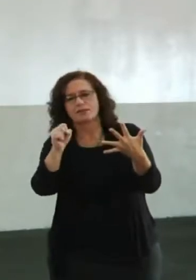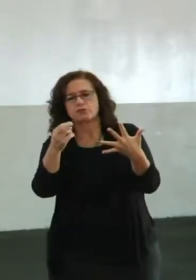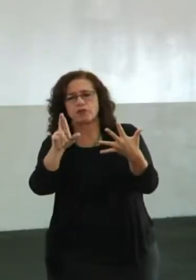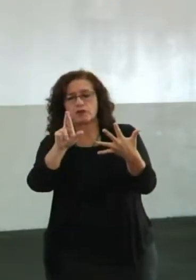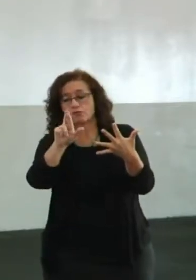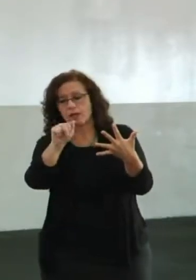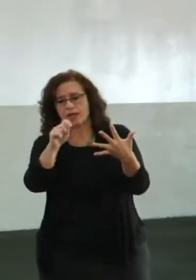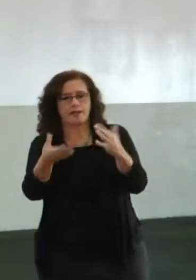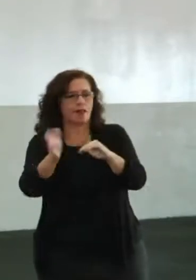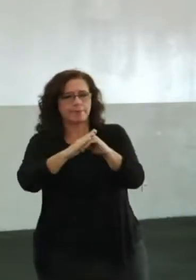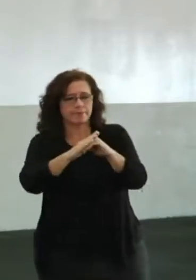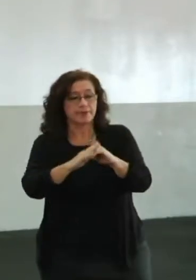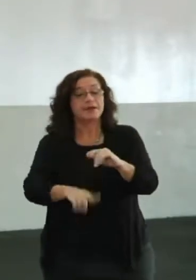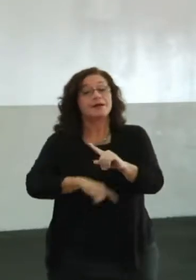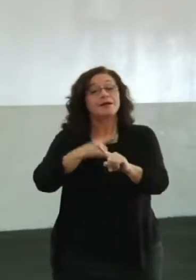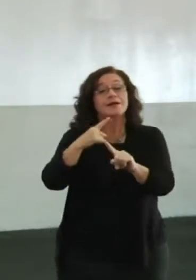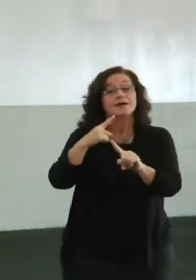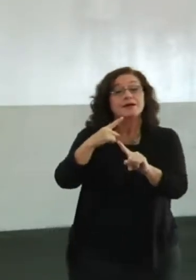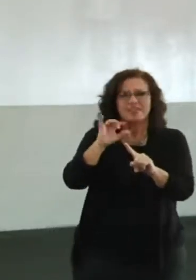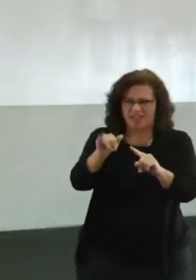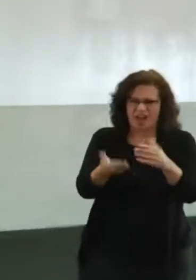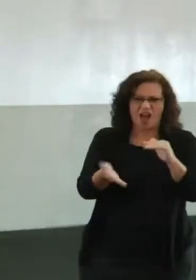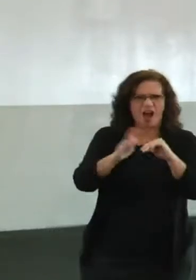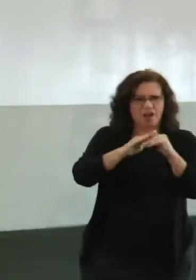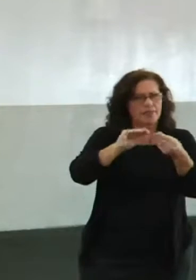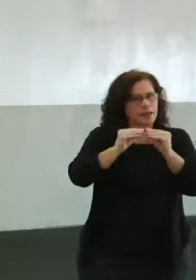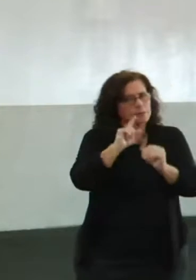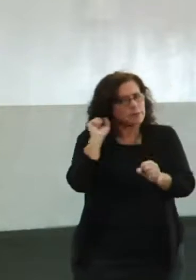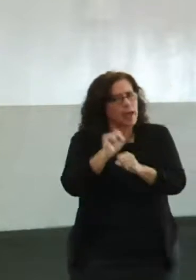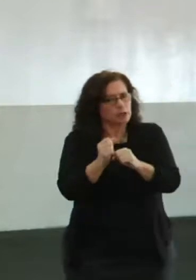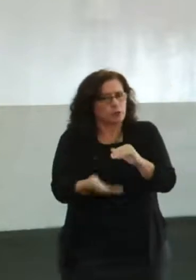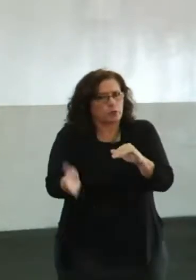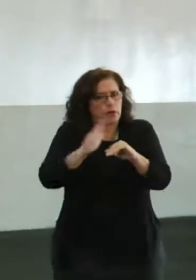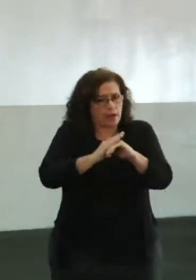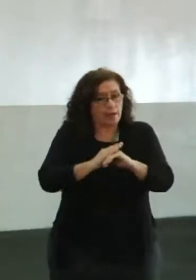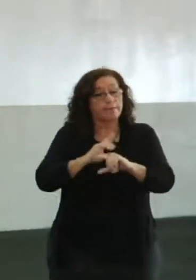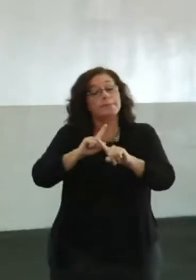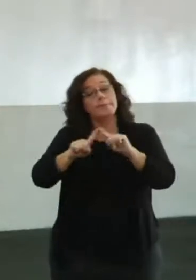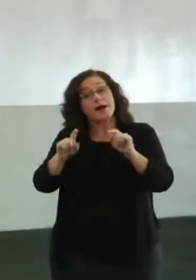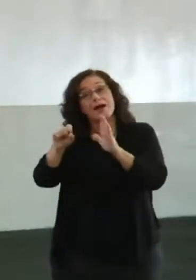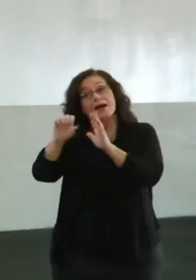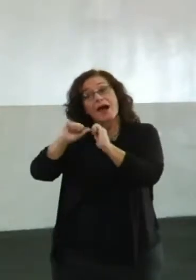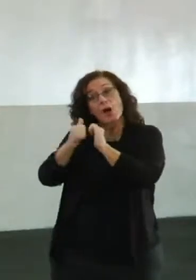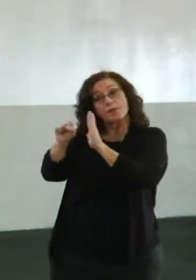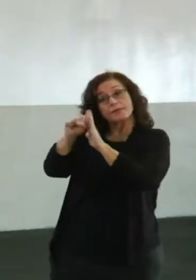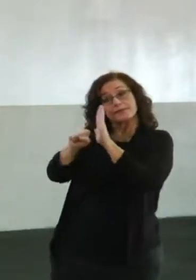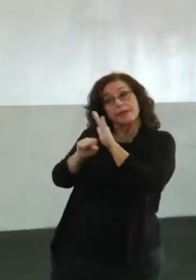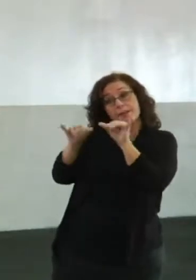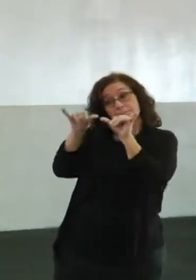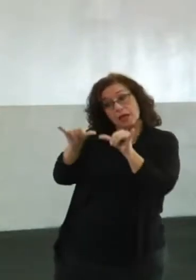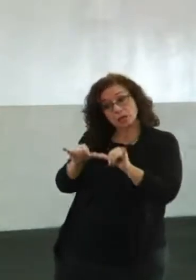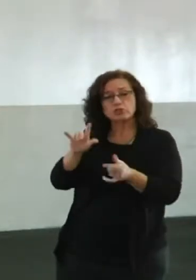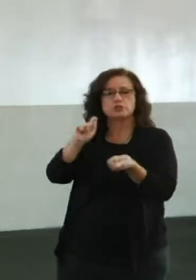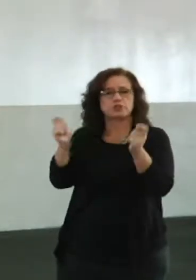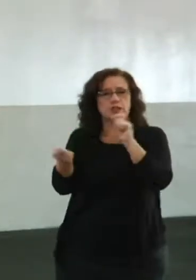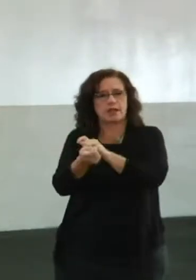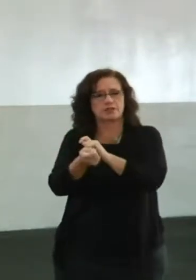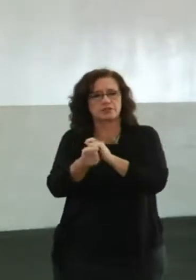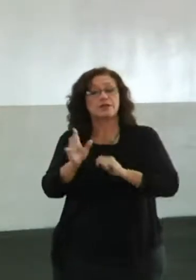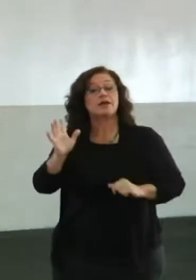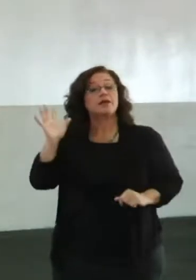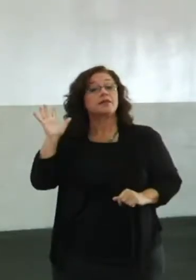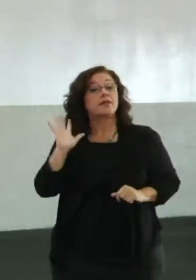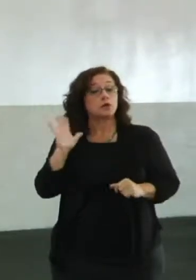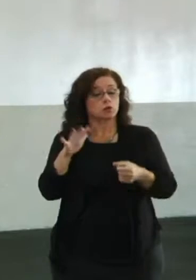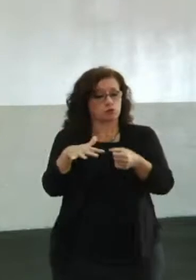the way the state measured it changed, right? So that adjustment factor I told you about, they based it on a county-wide